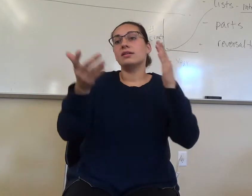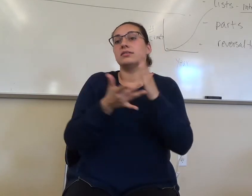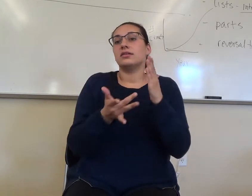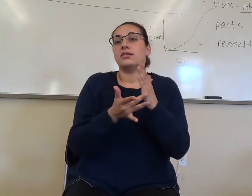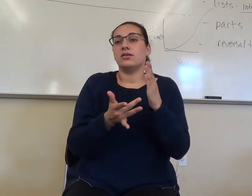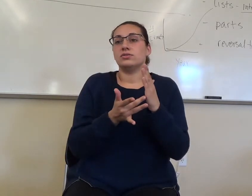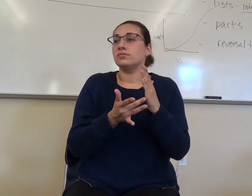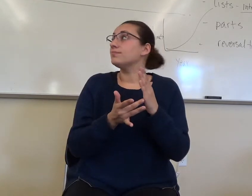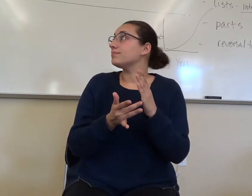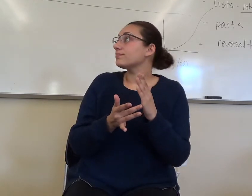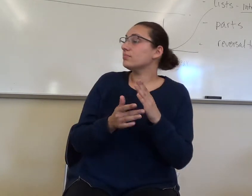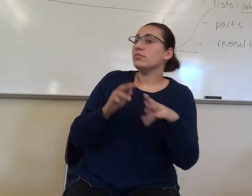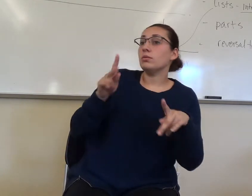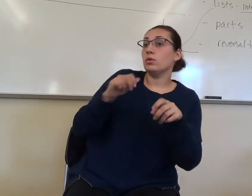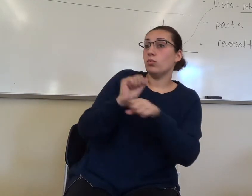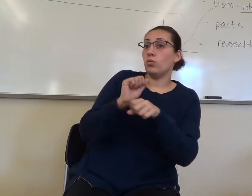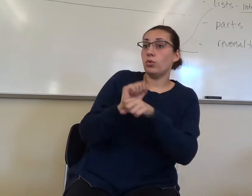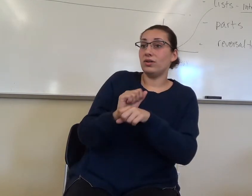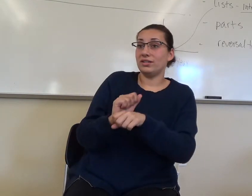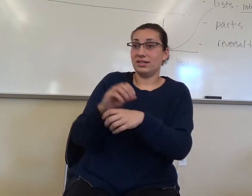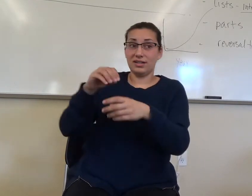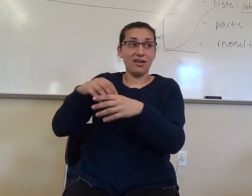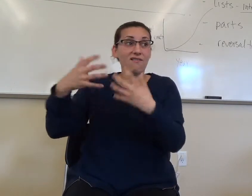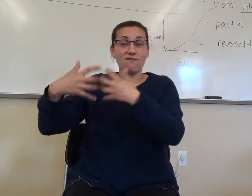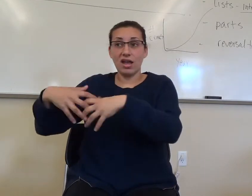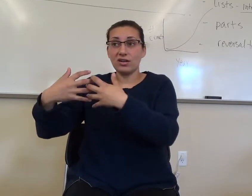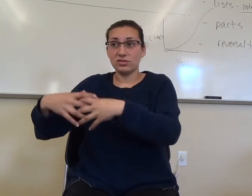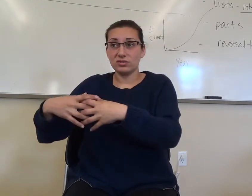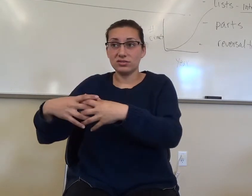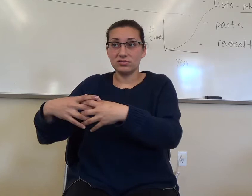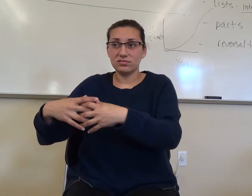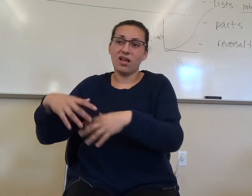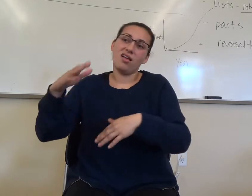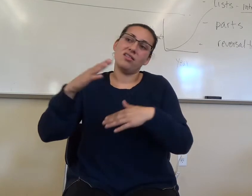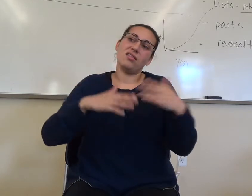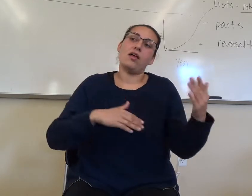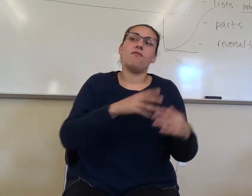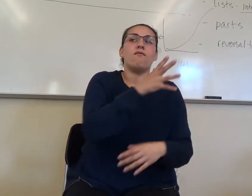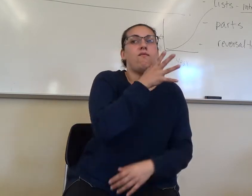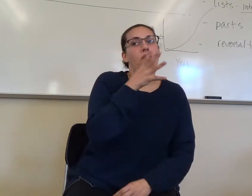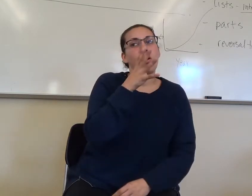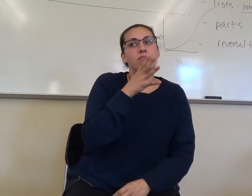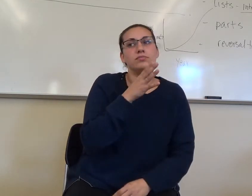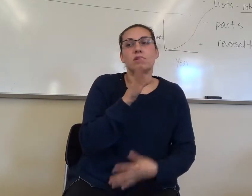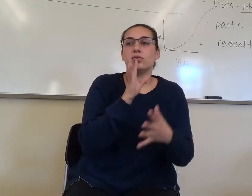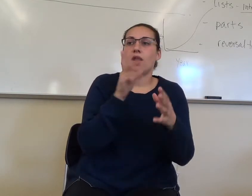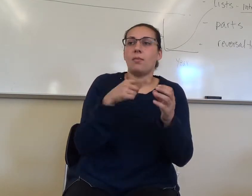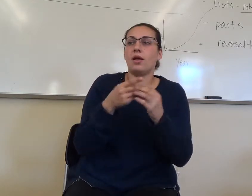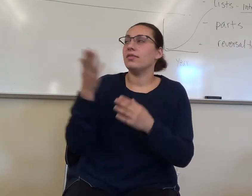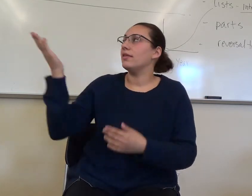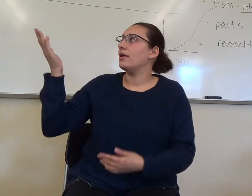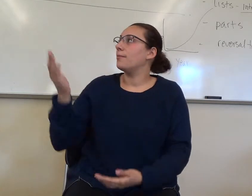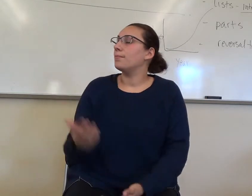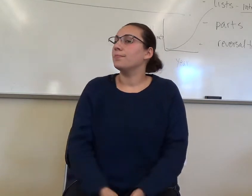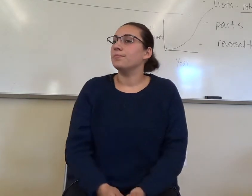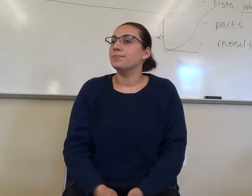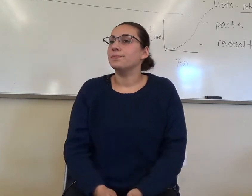to go to work in factories rather than work on farms, that's what they're talking about here. Okay,